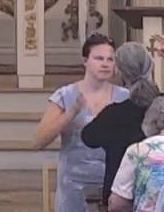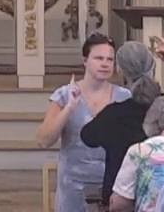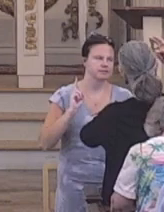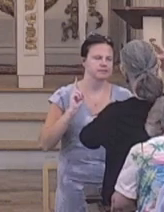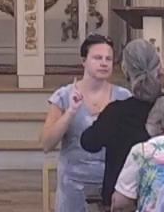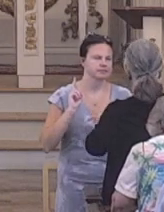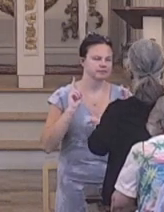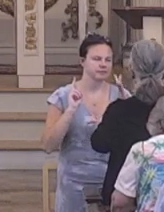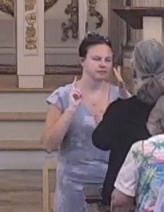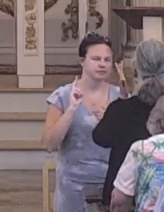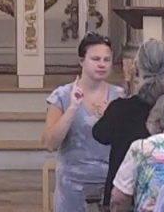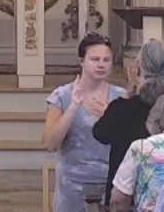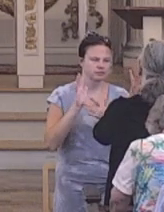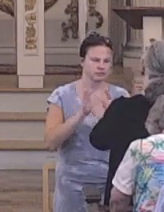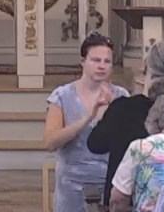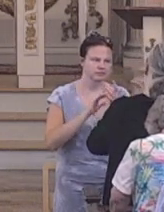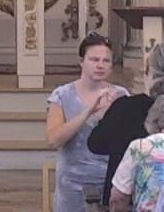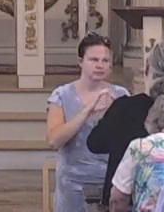High, Jesus